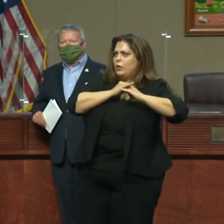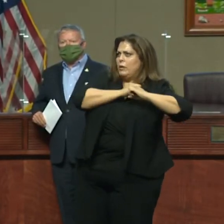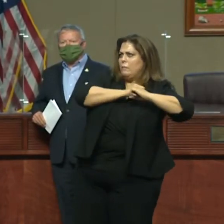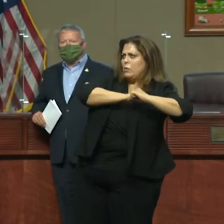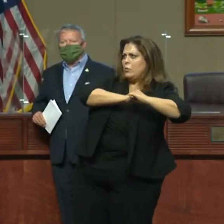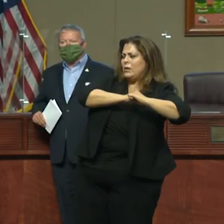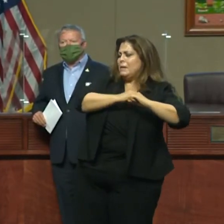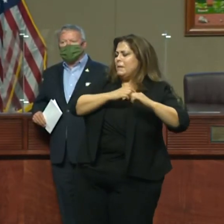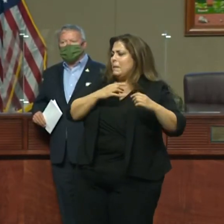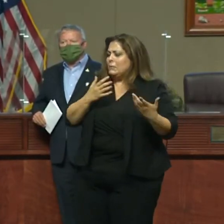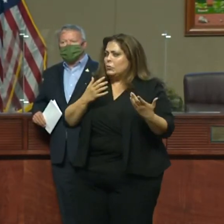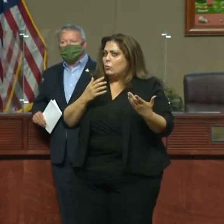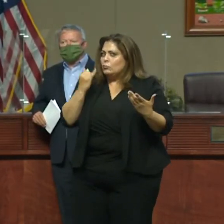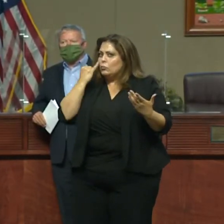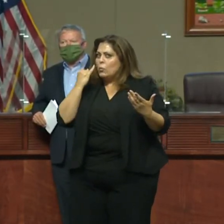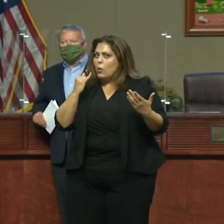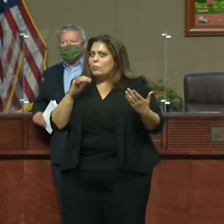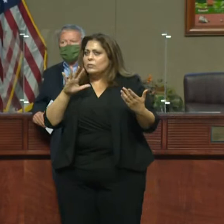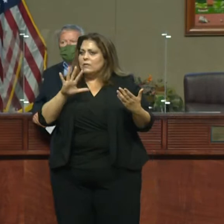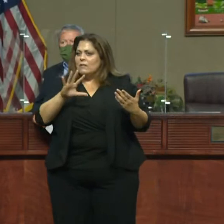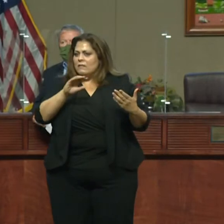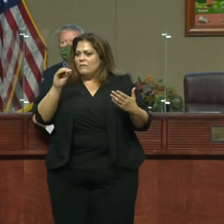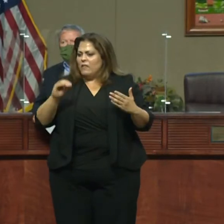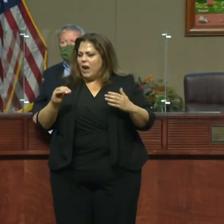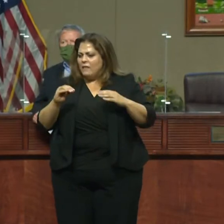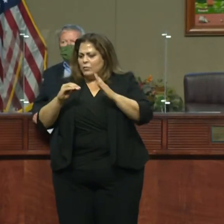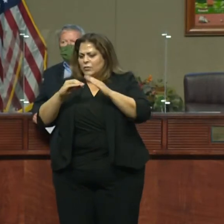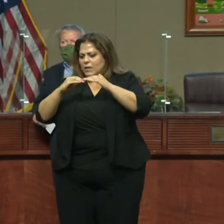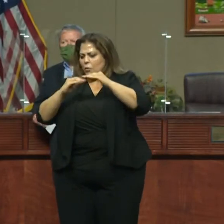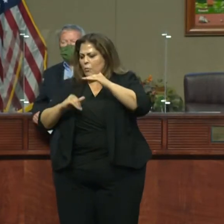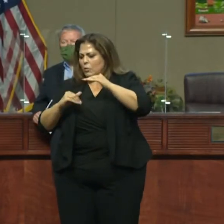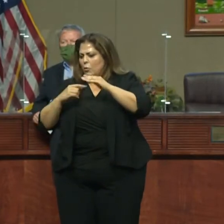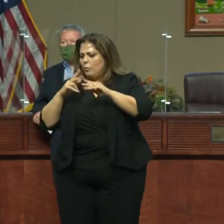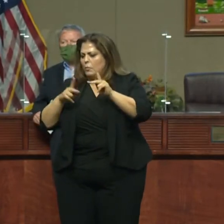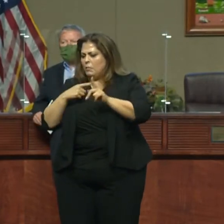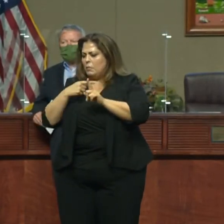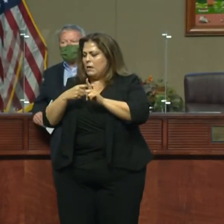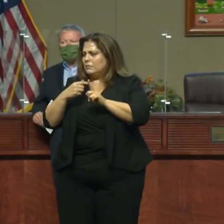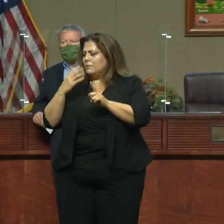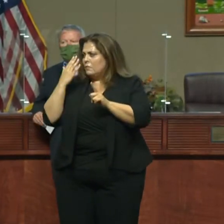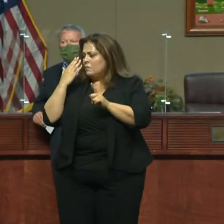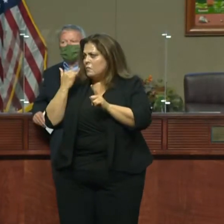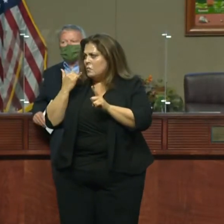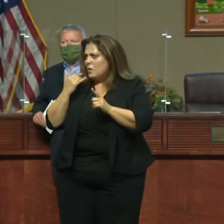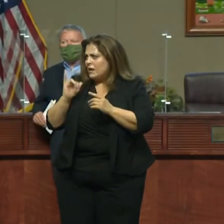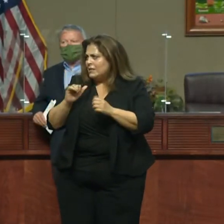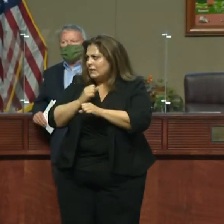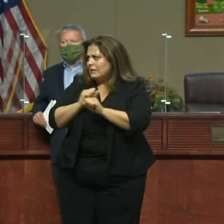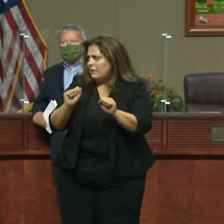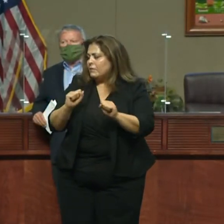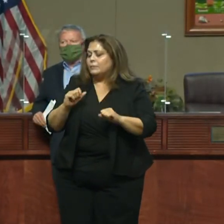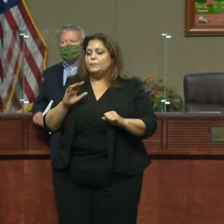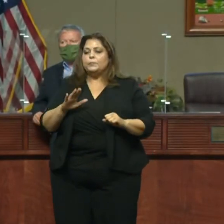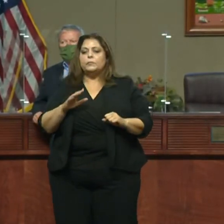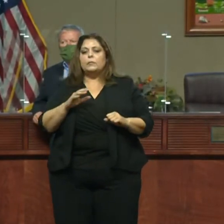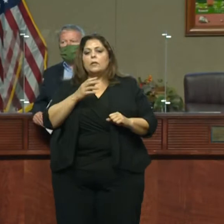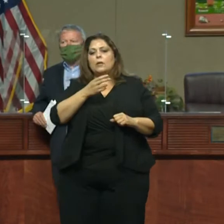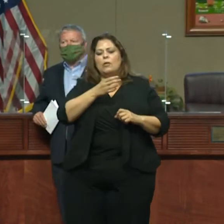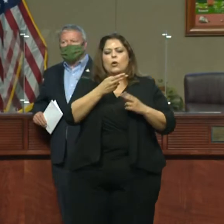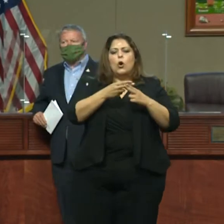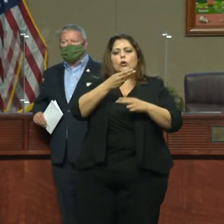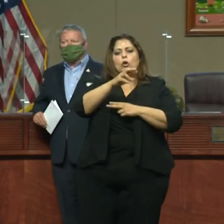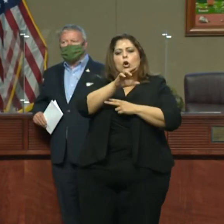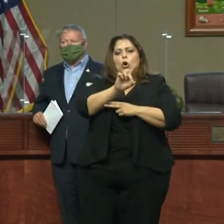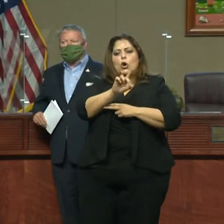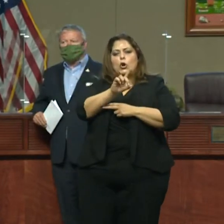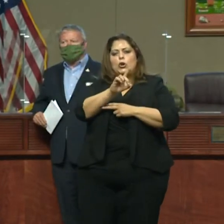and be in a good place if we were at 5% positivity rate? Right, so herd immunity, I think we had talked about, is not a magic number or